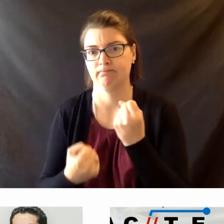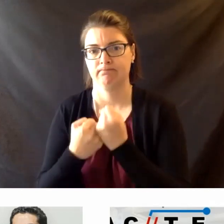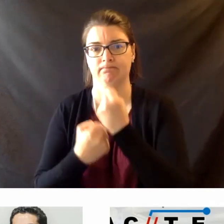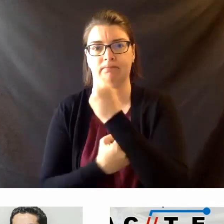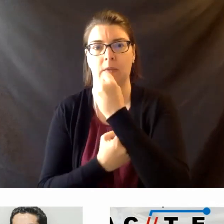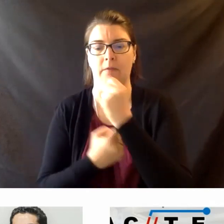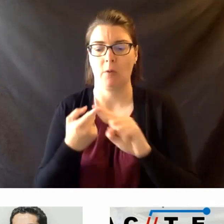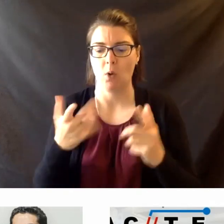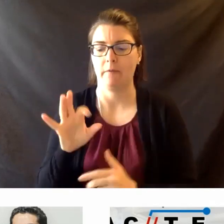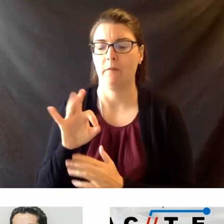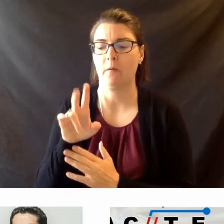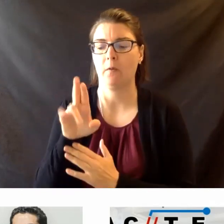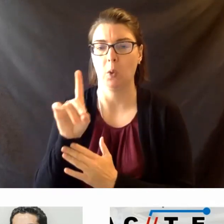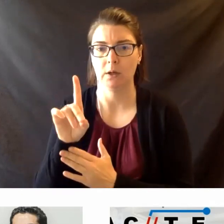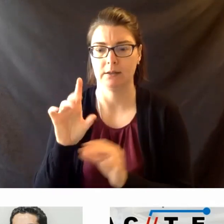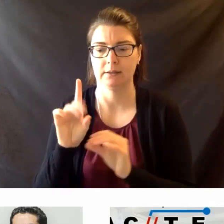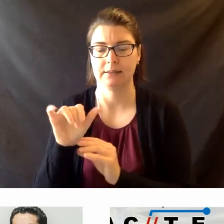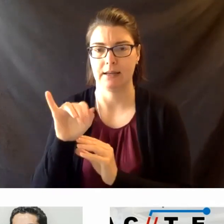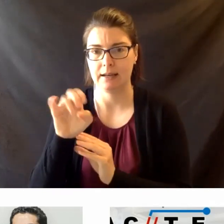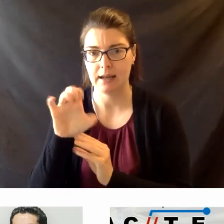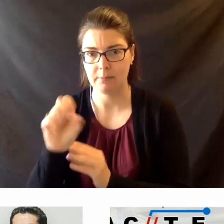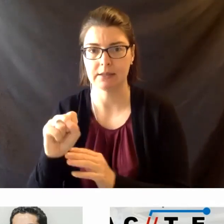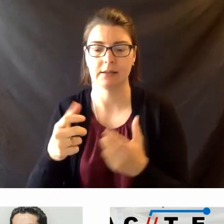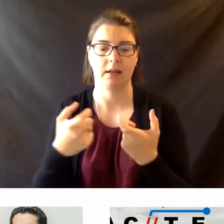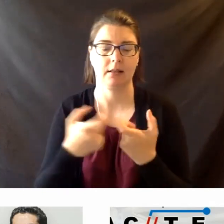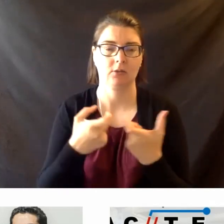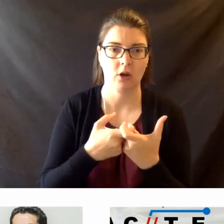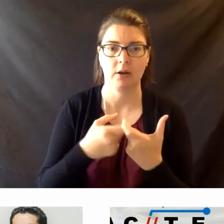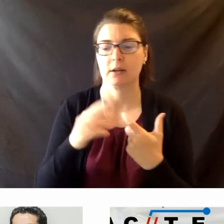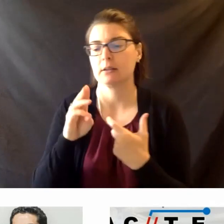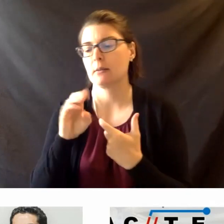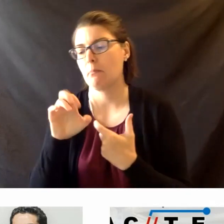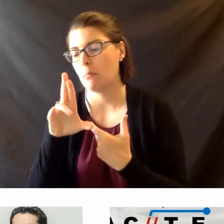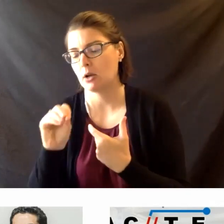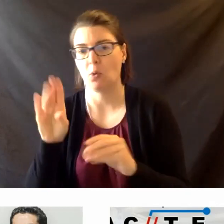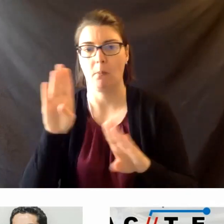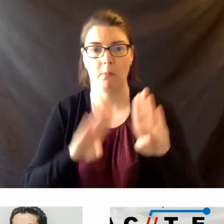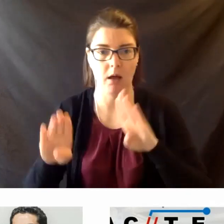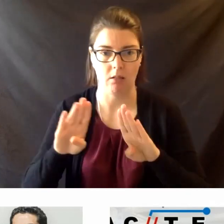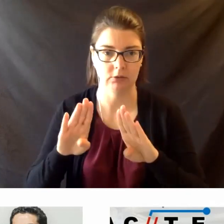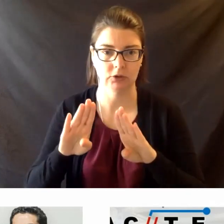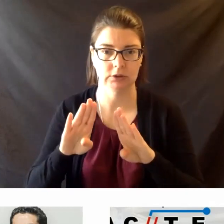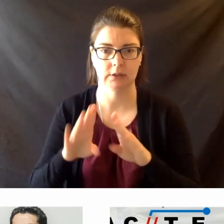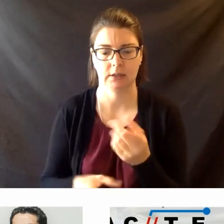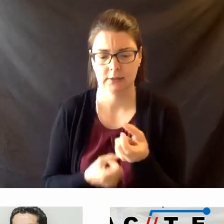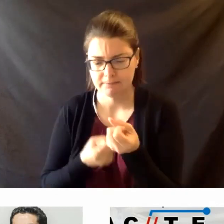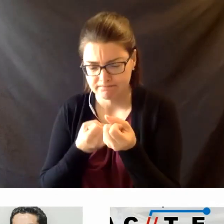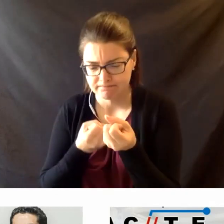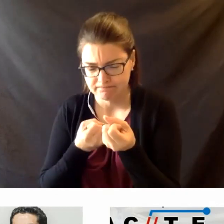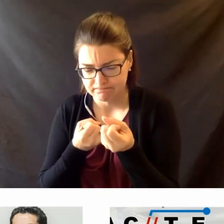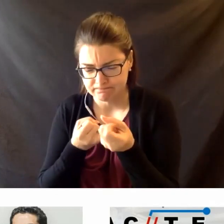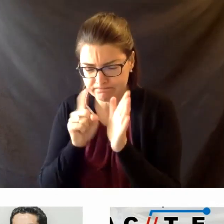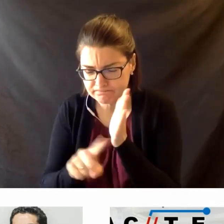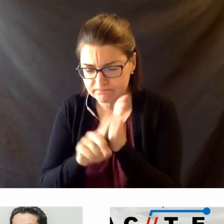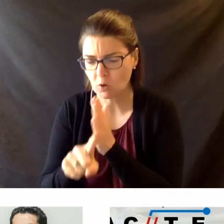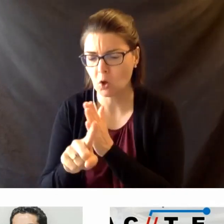dynamics, material engineering, electronics, and microbiology to tackle pressing global challenges in both the health and